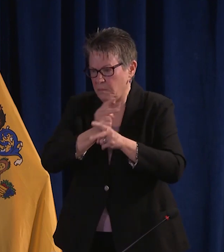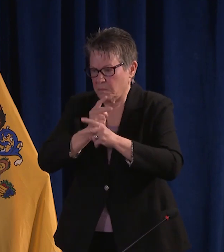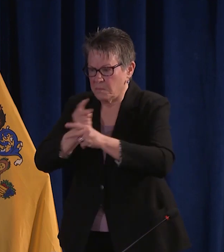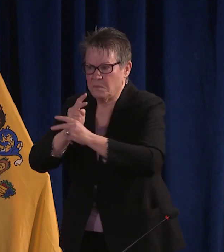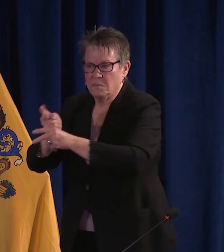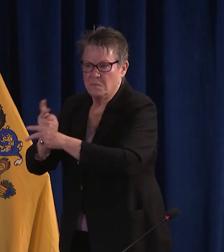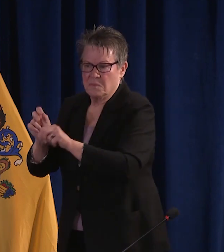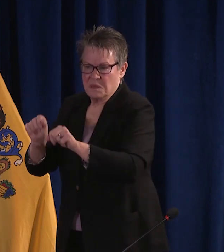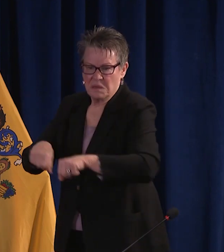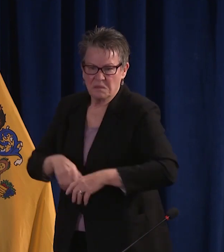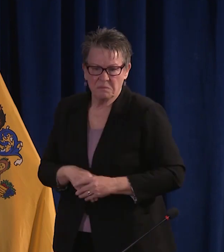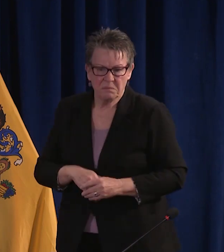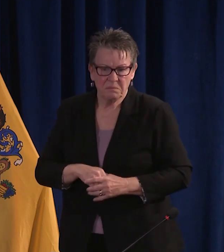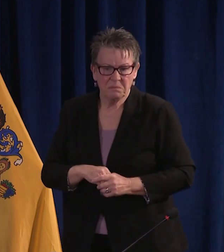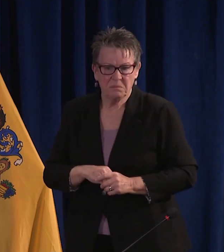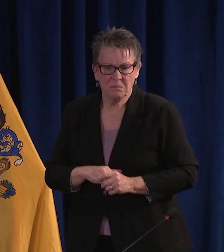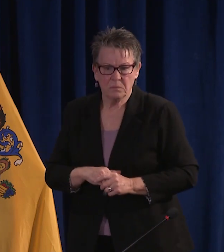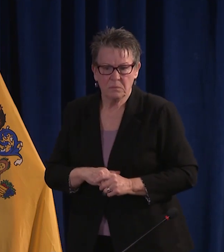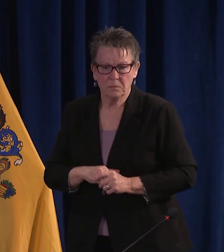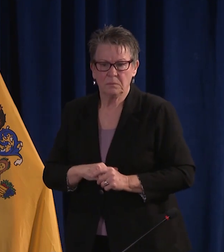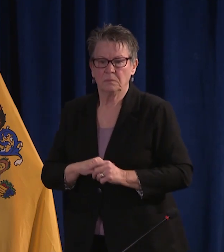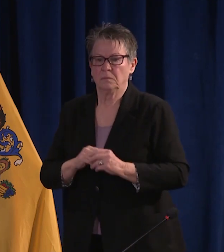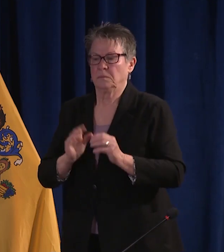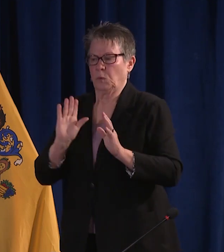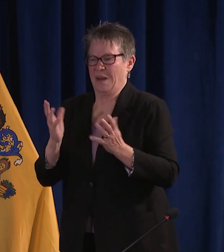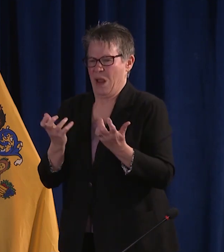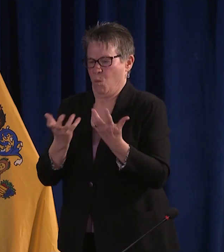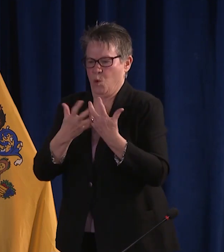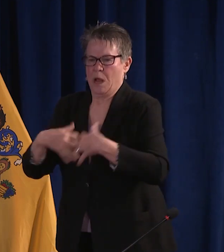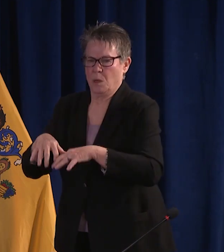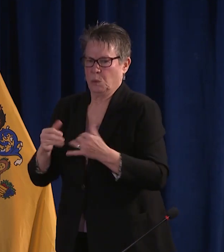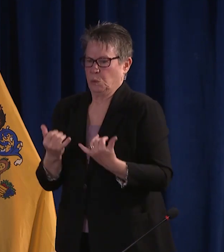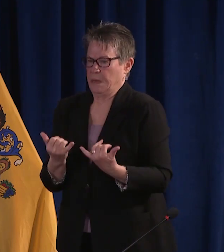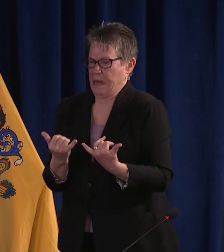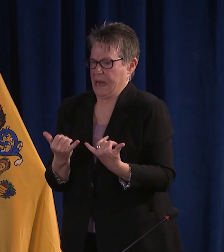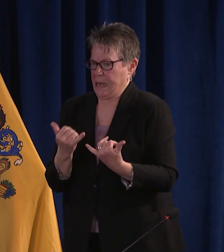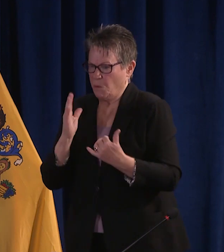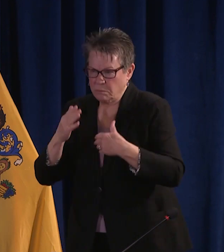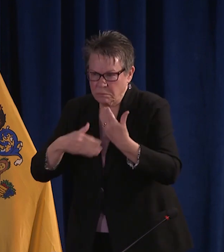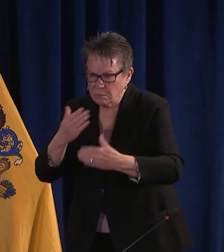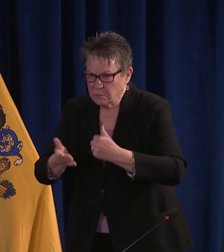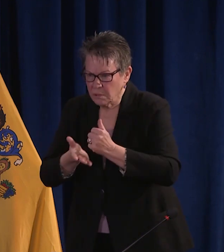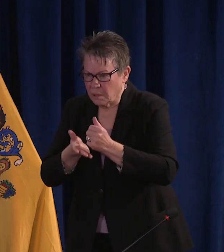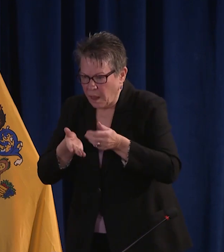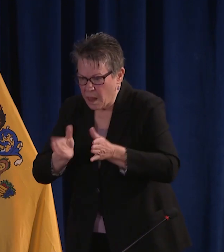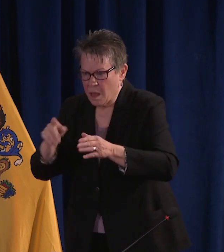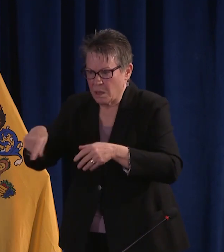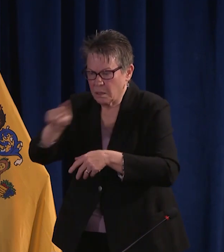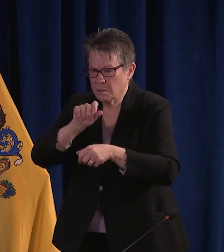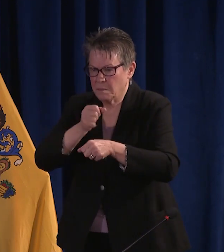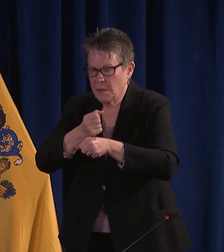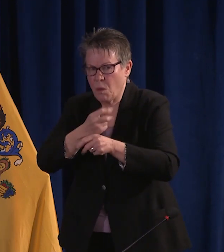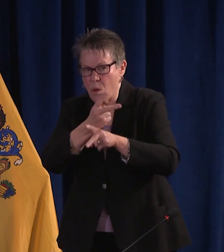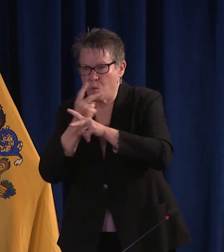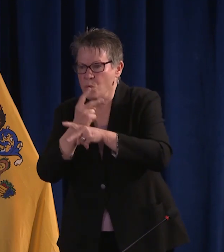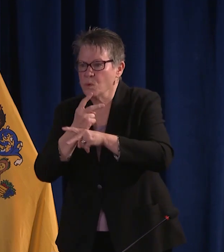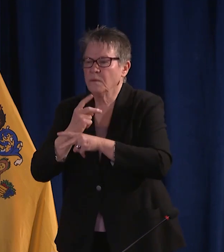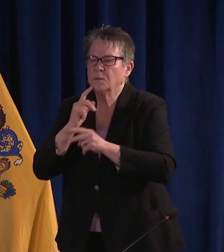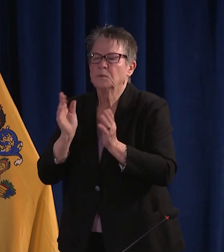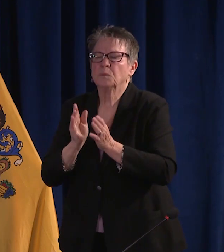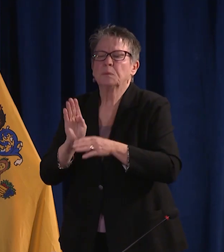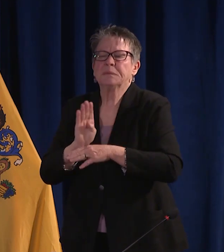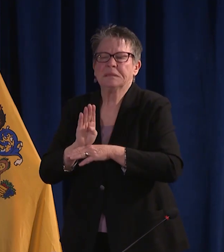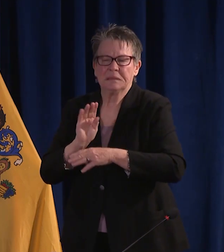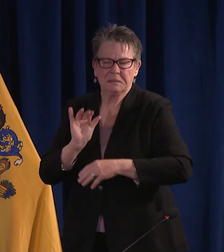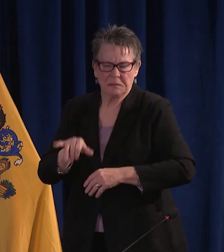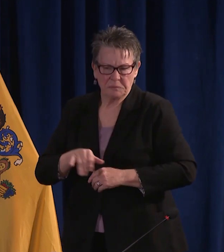also working to ensure continuity of operations for ongoing construction projects. In addition, we are working with our partners